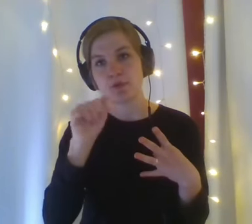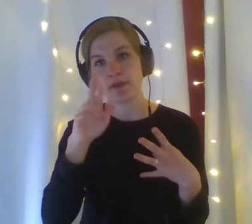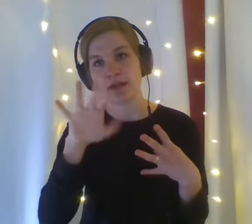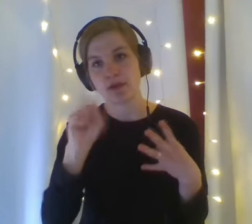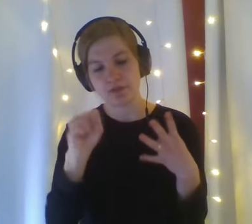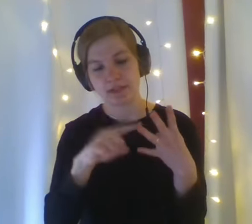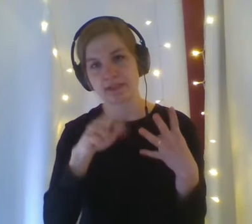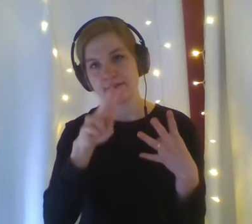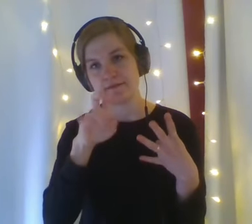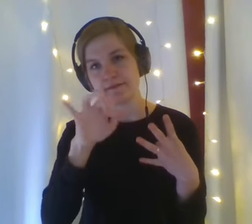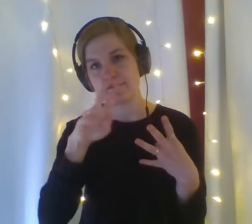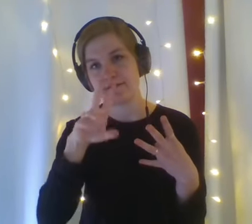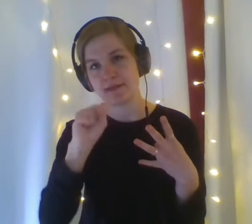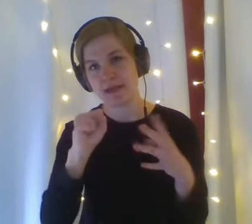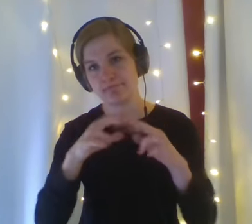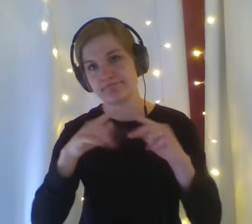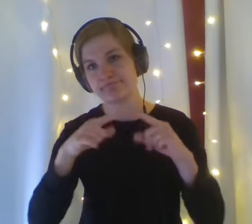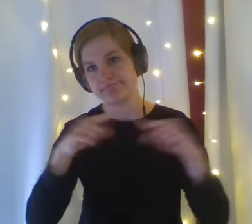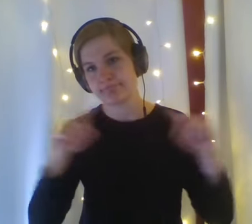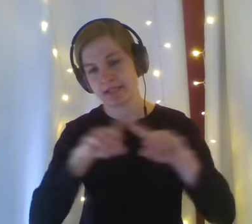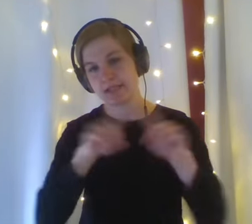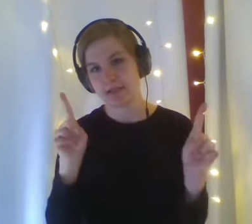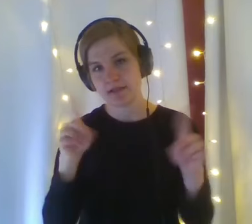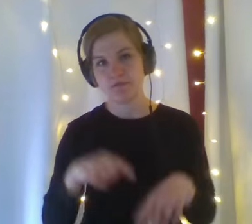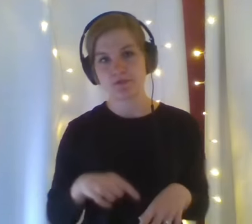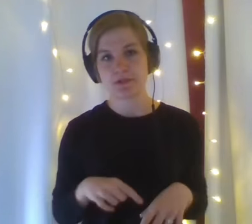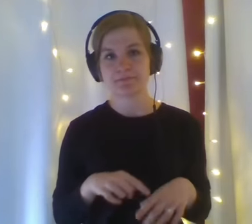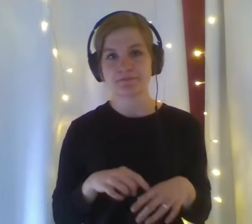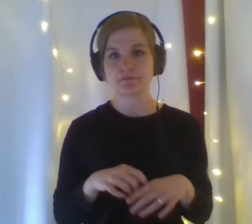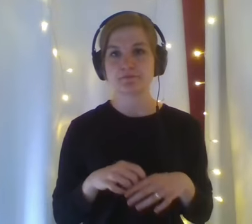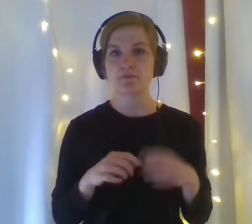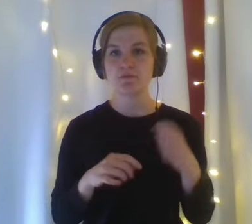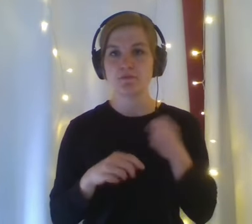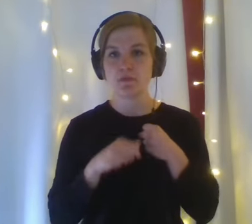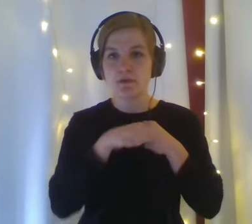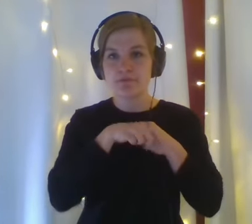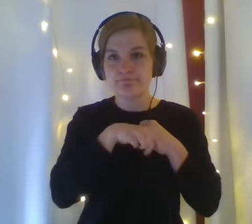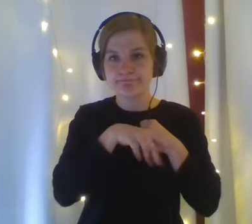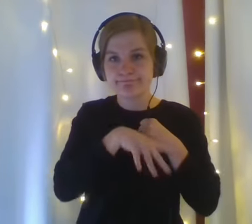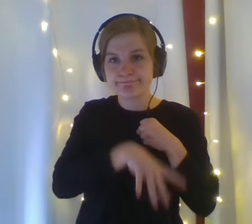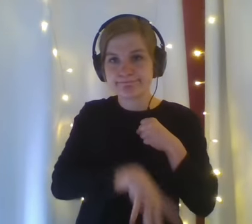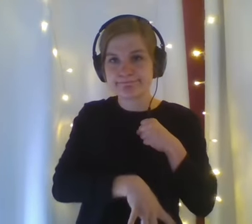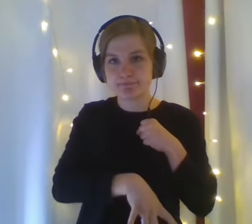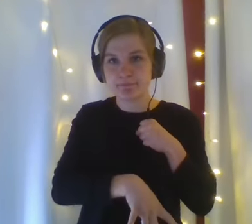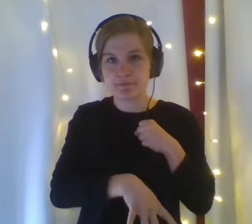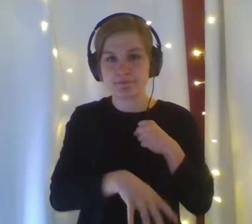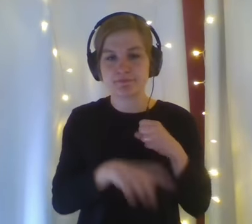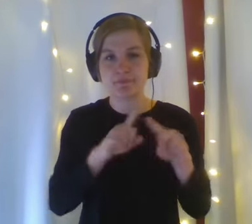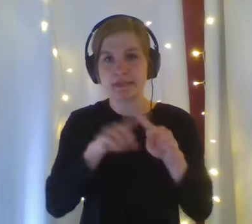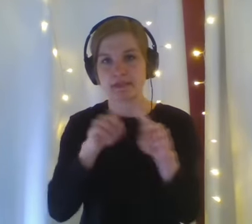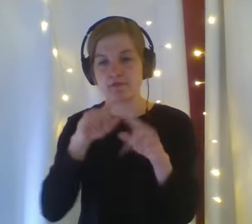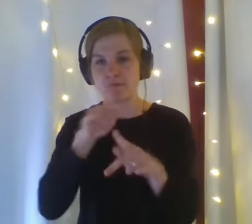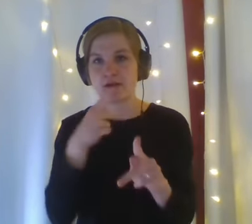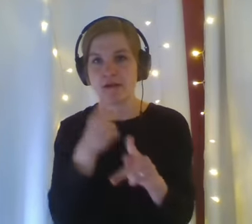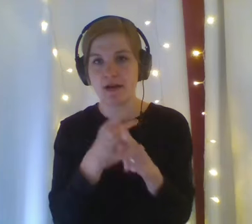of hollow tubes that carry blood away from your heart down to some region in your body, and there will be several types of tubes that carry